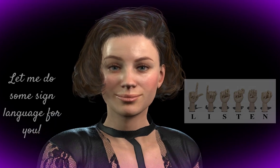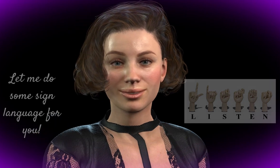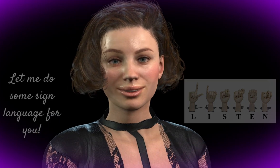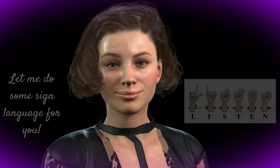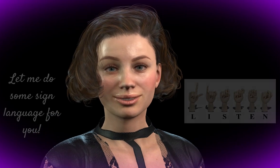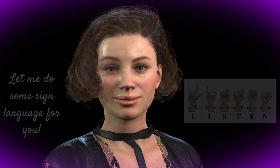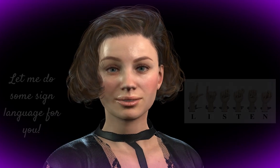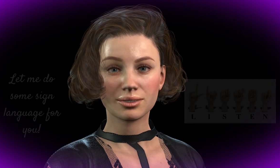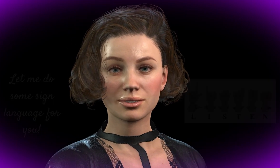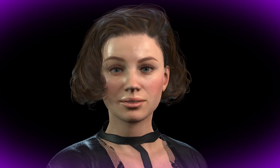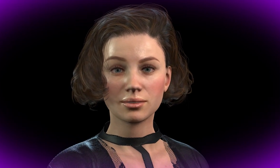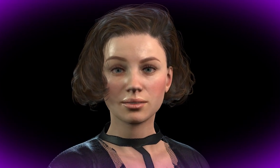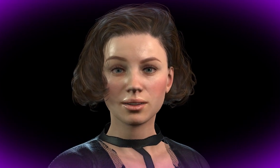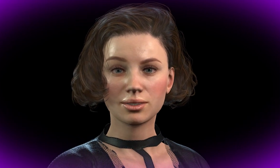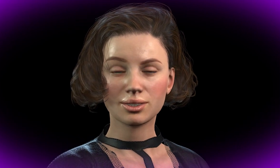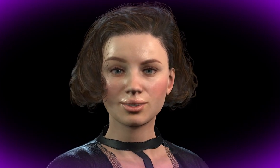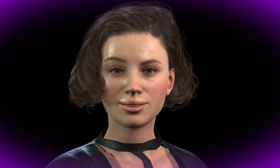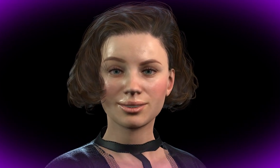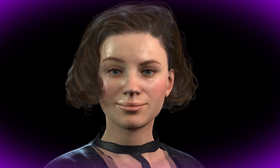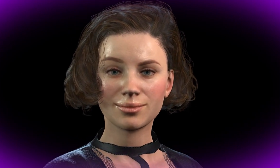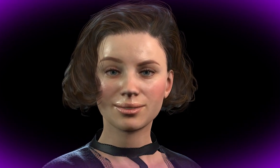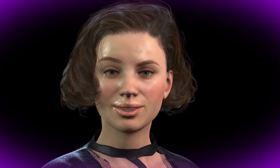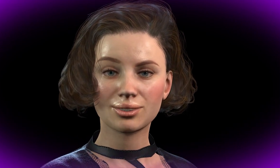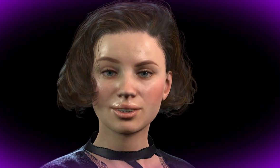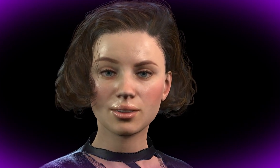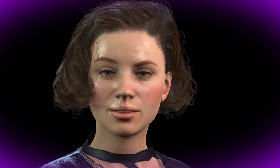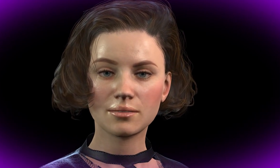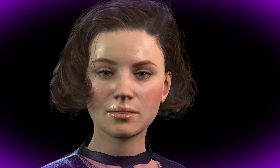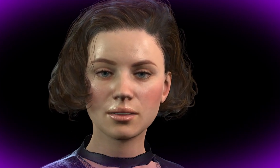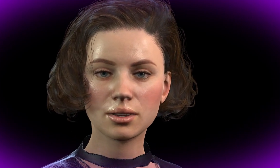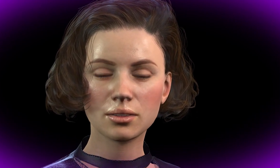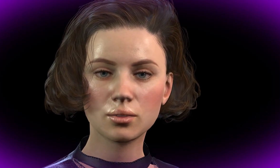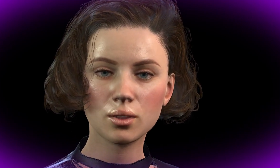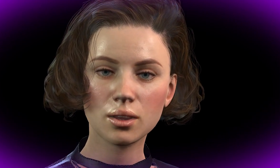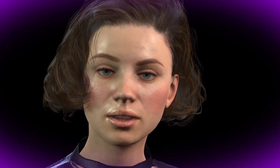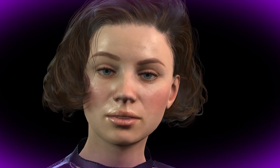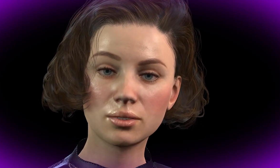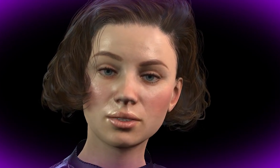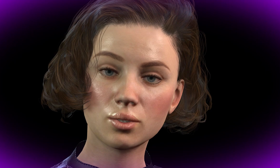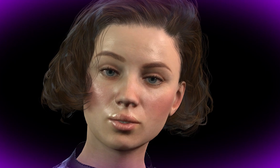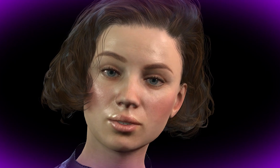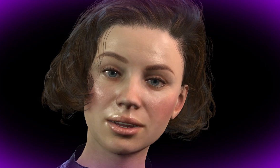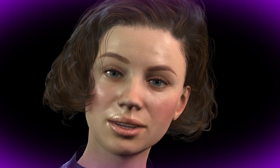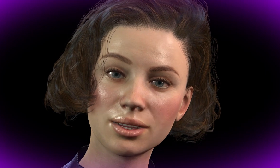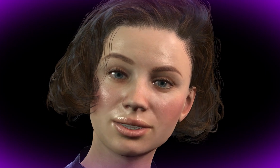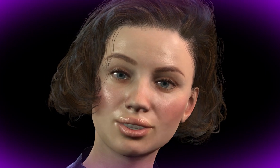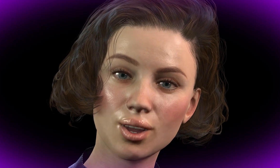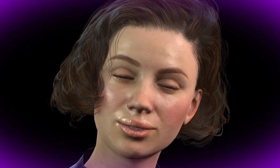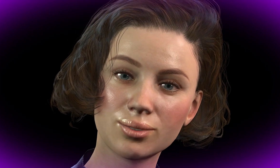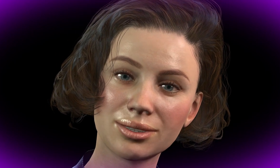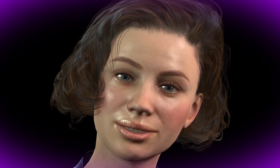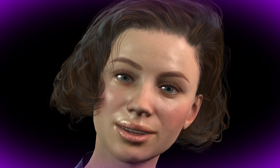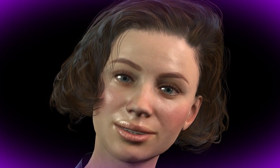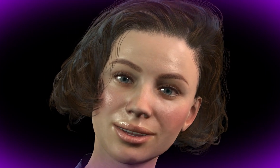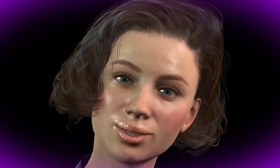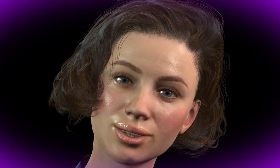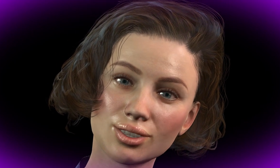my name is emily i was created by my creator fun what i'm going to do today is show you the sign language